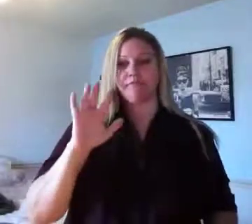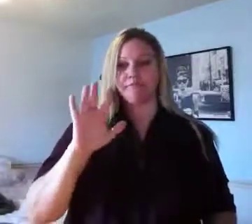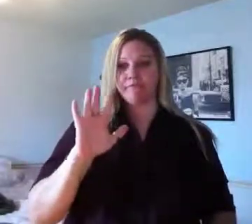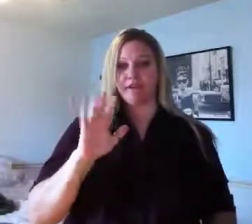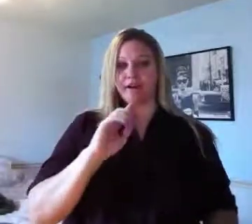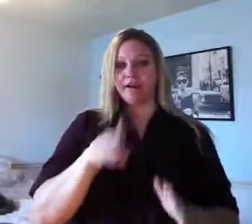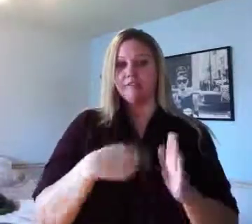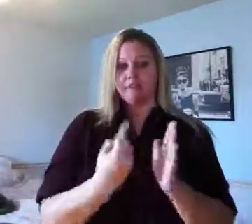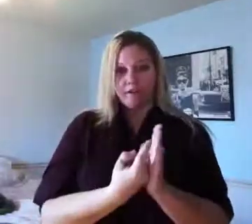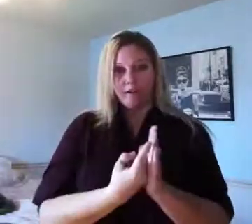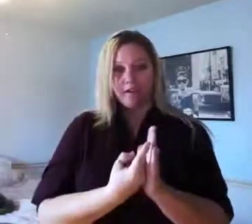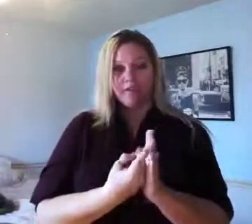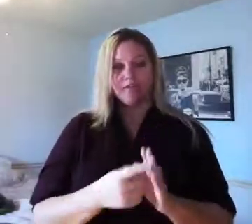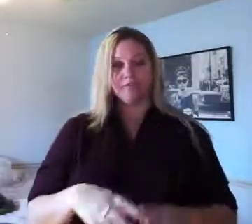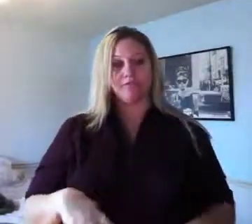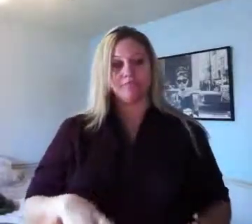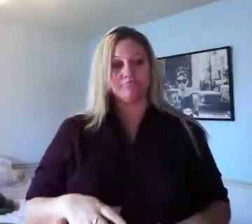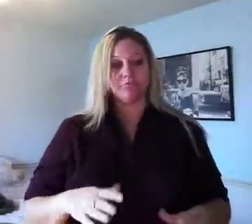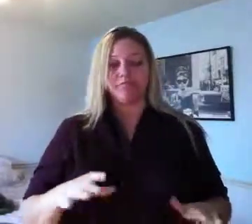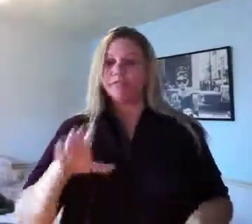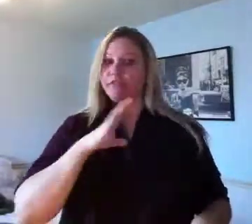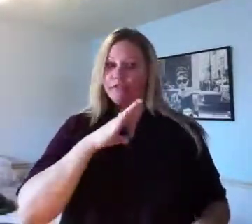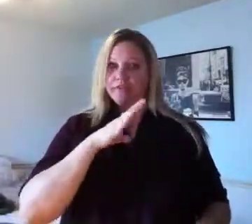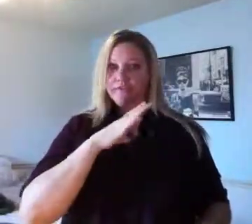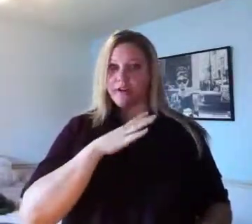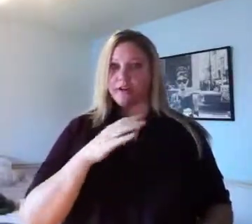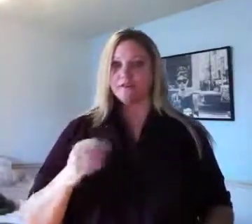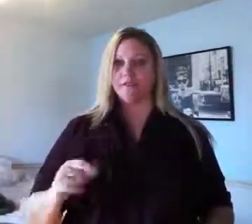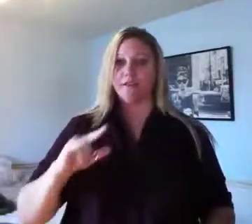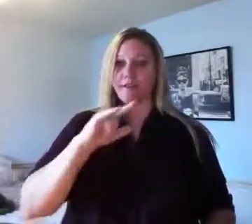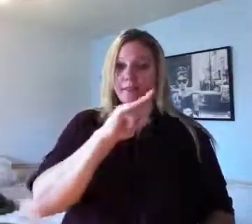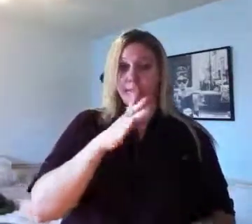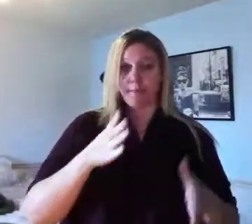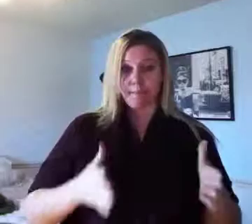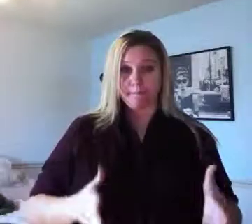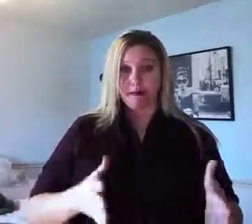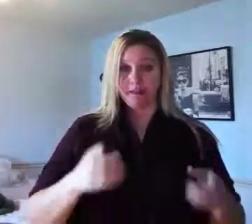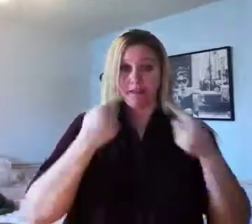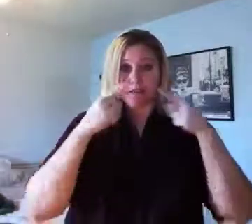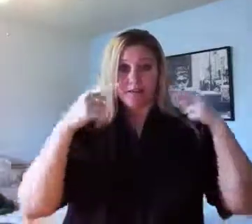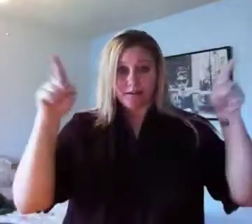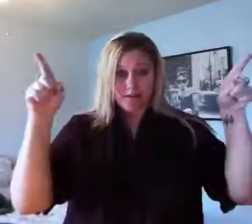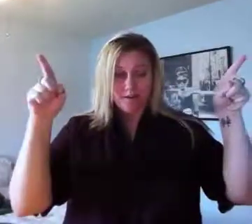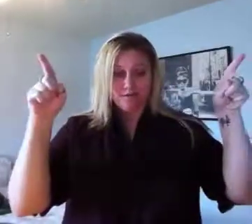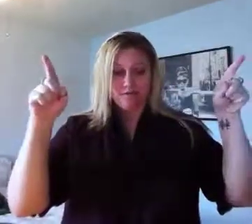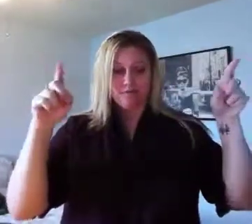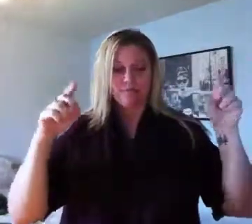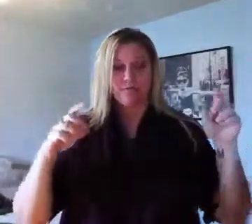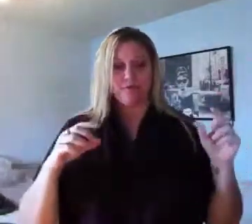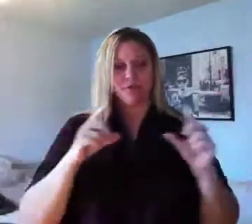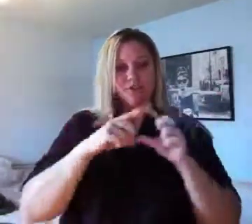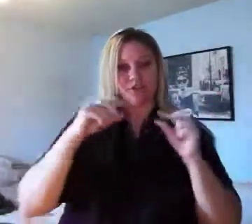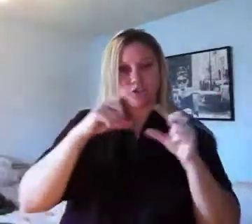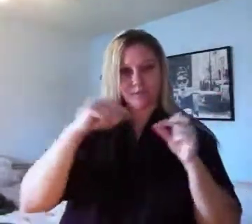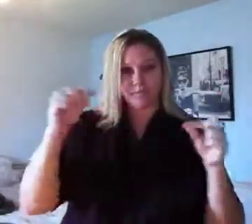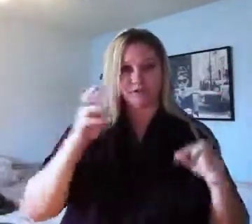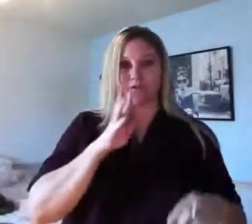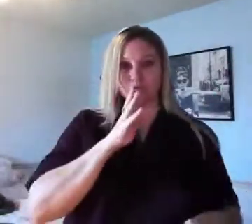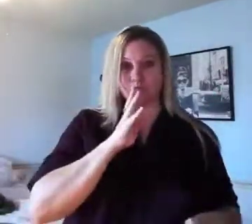everything was going fine until the pilot made an announcement in Japanese, of course, because we were on Japan Airlines. And I should go